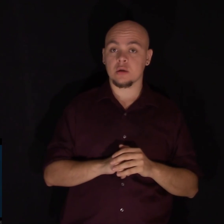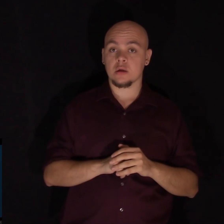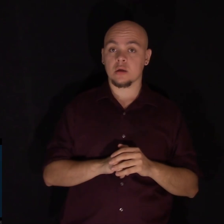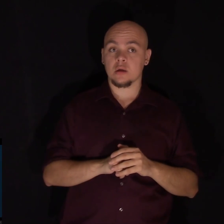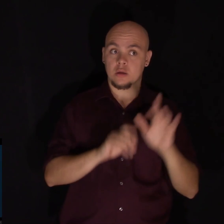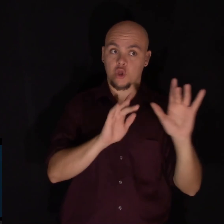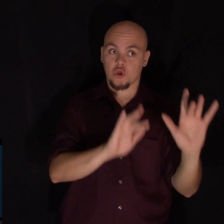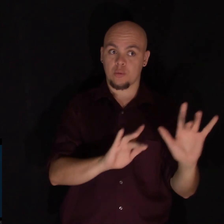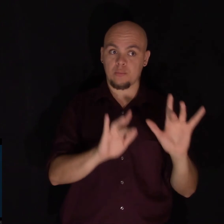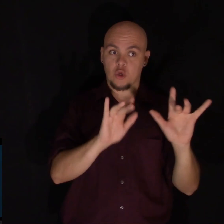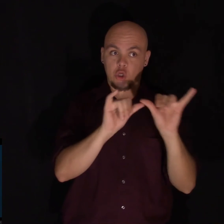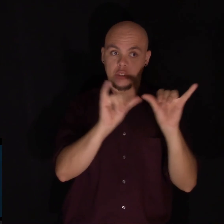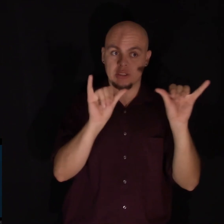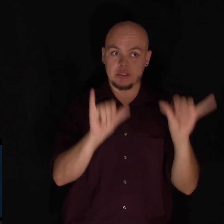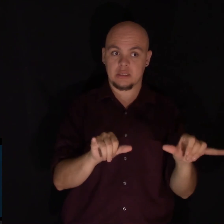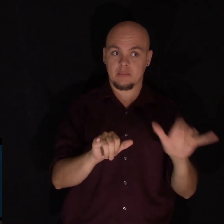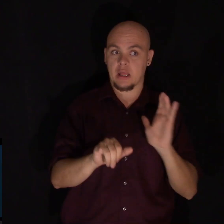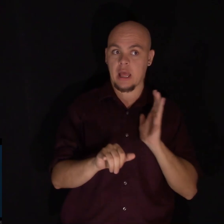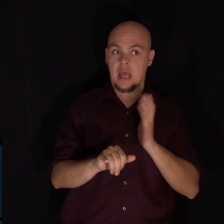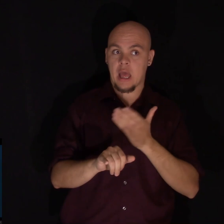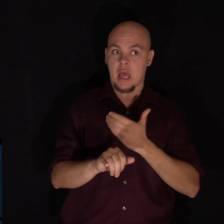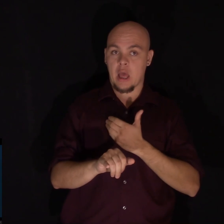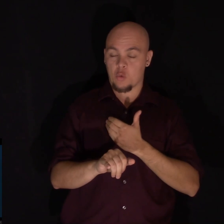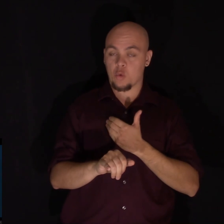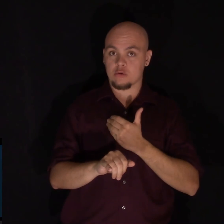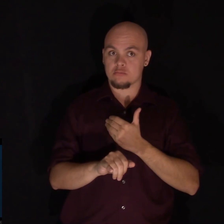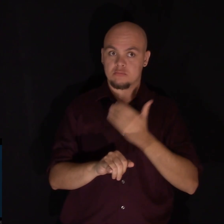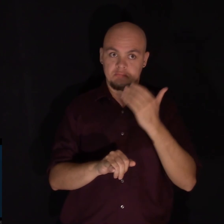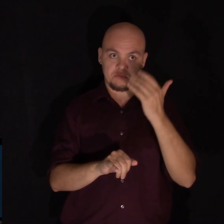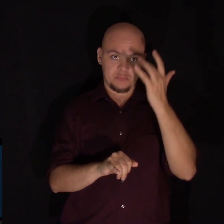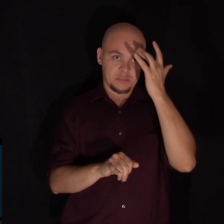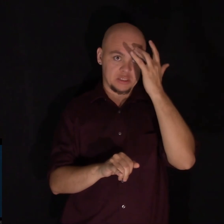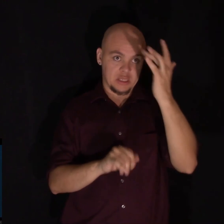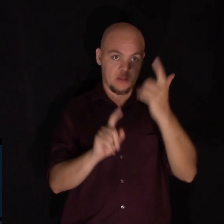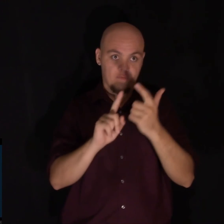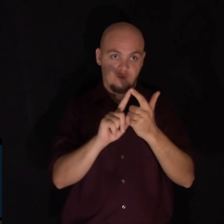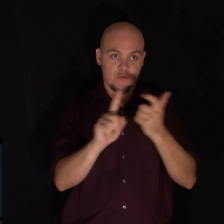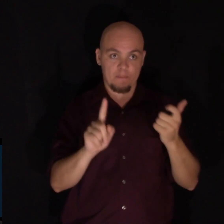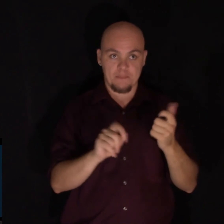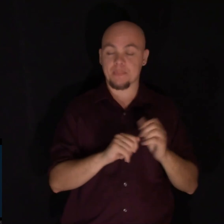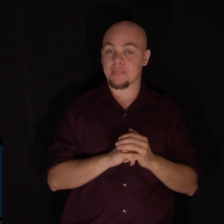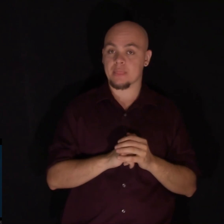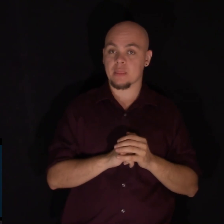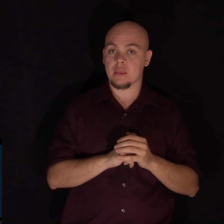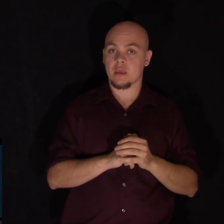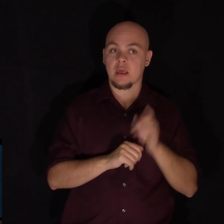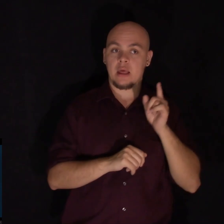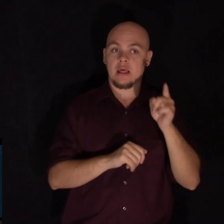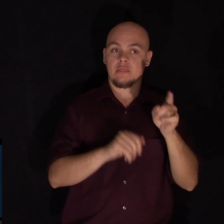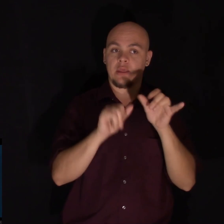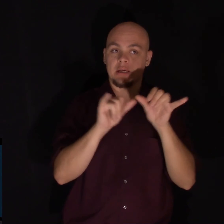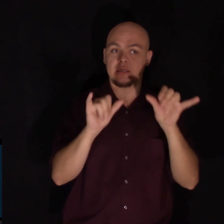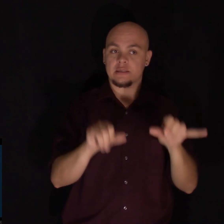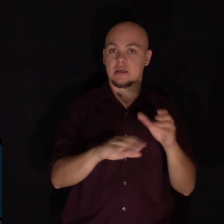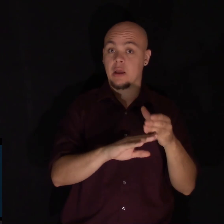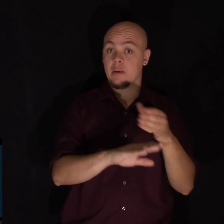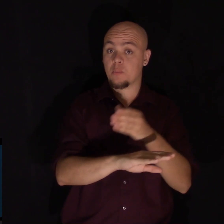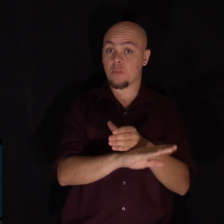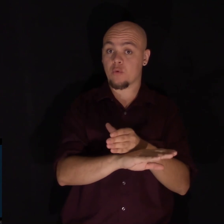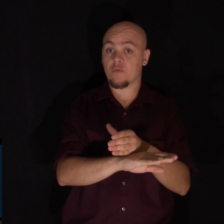is what the basis of intelligence is, and we admit that we will improve these systems